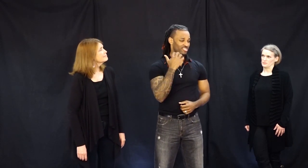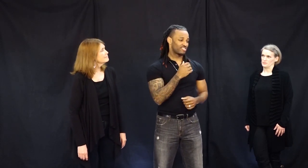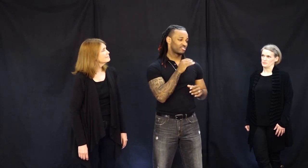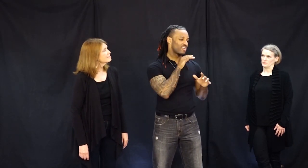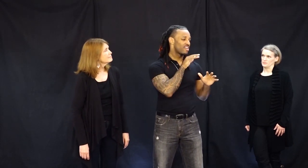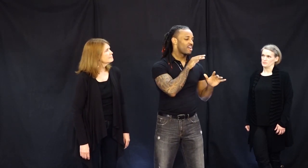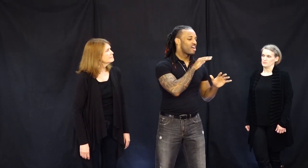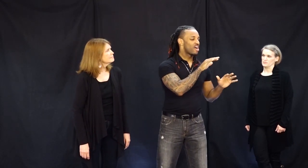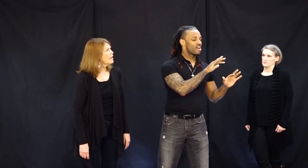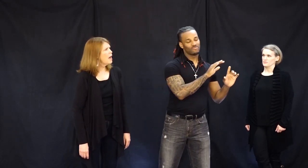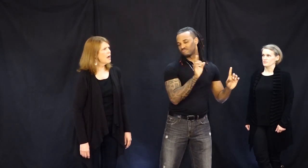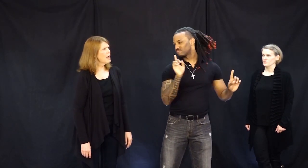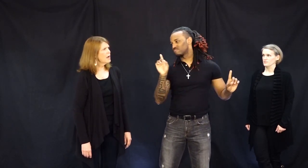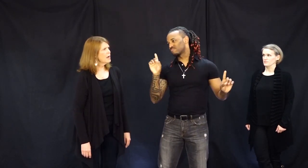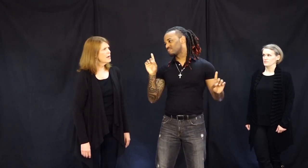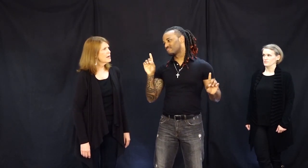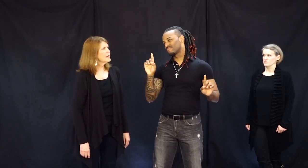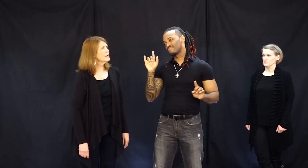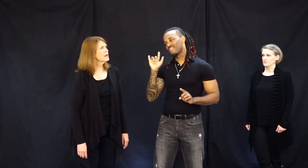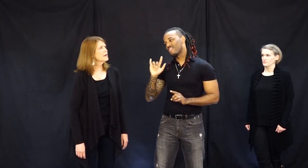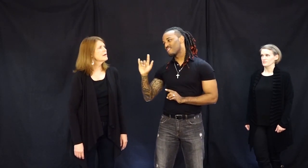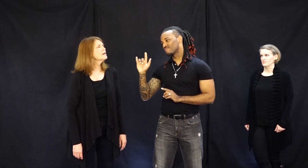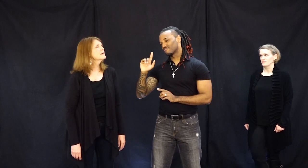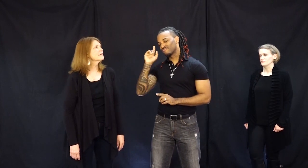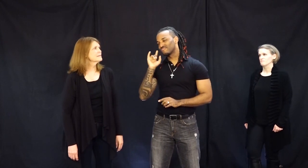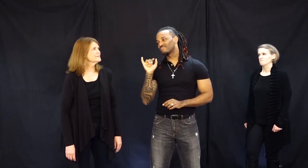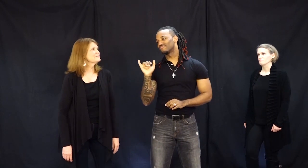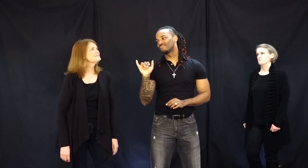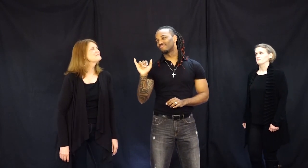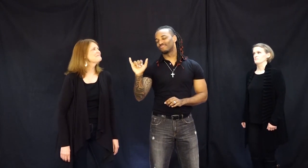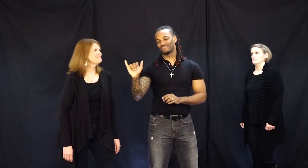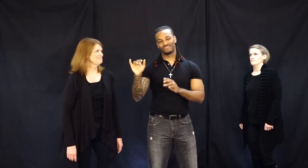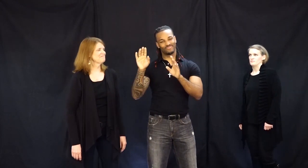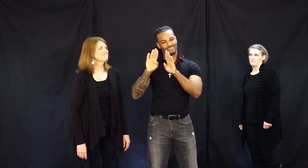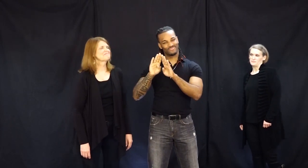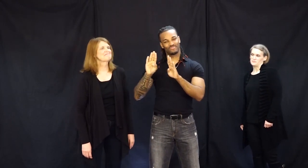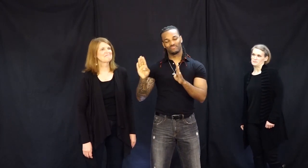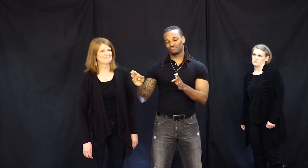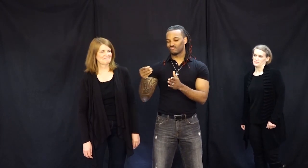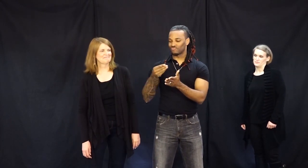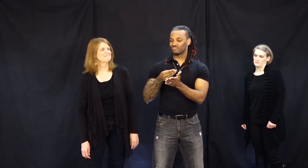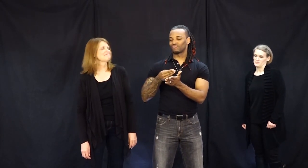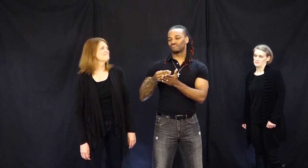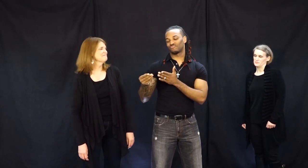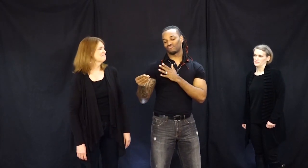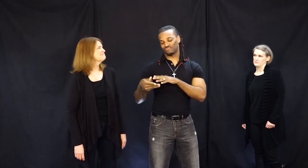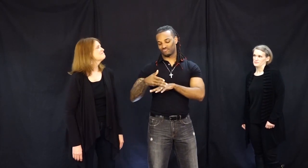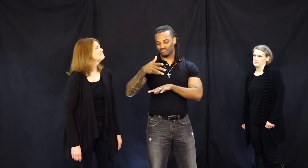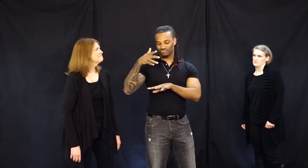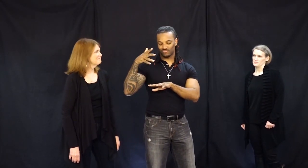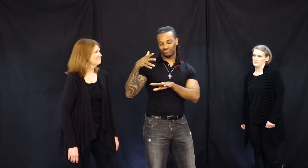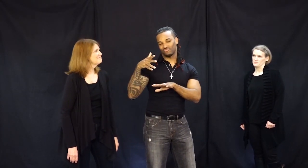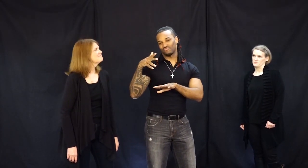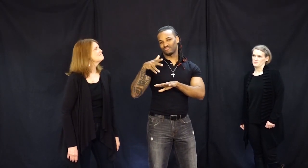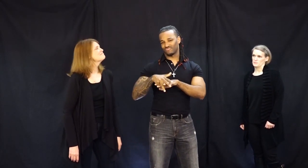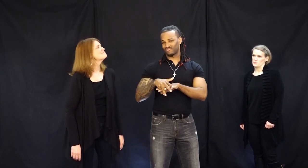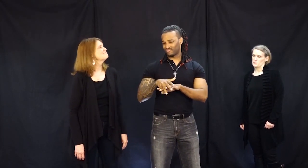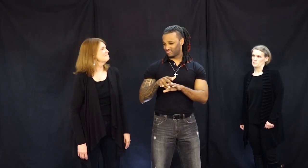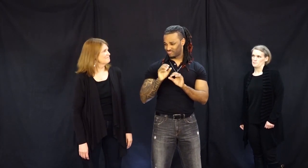Angelica tried to take a bite of me. No stress, my love for you is never in doubt. We'll get a little place in Harlem and we'll figure it out. I've been